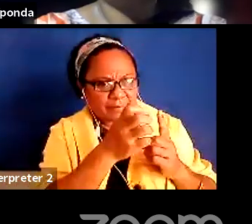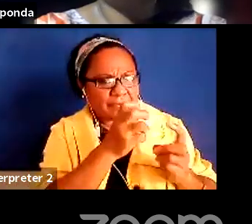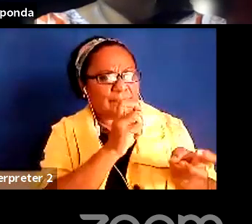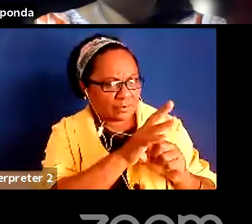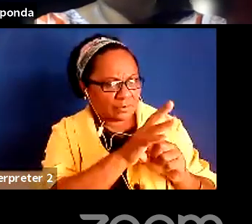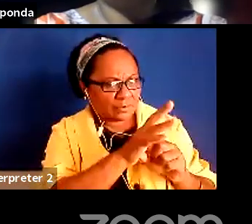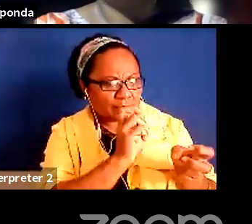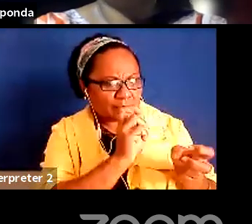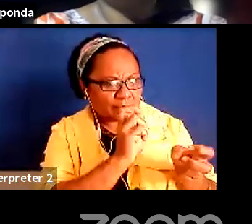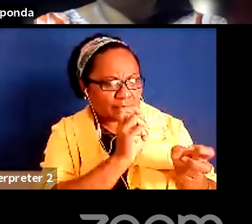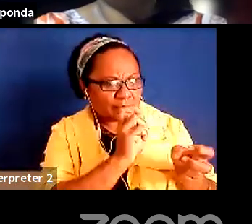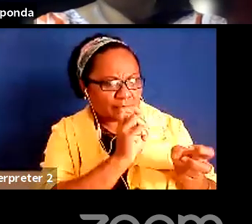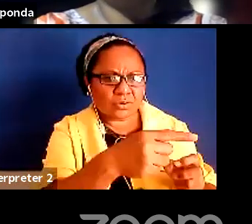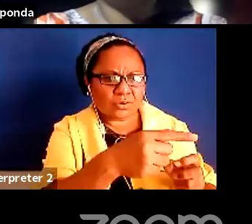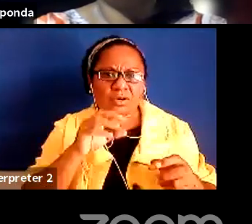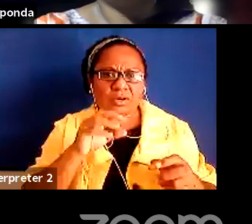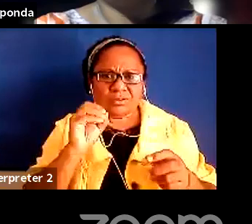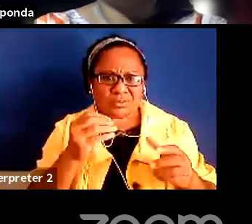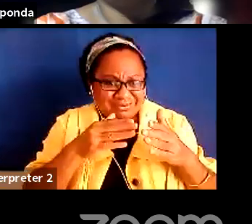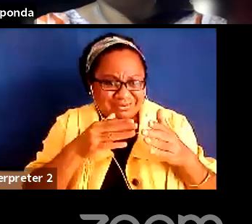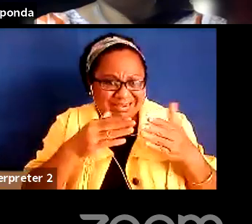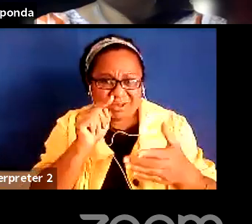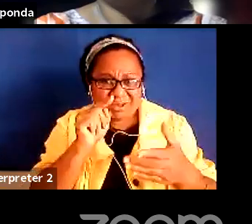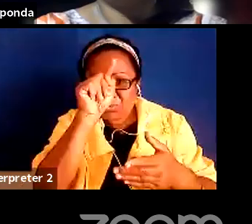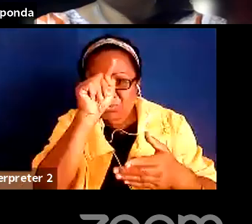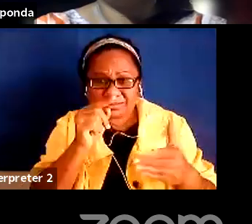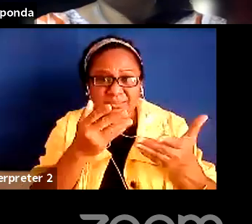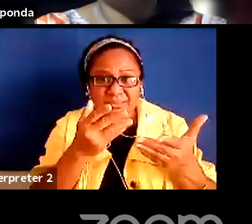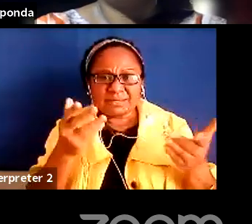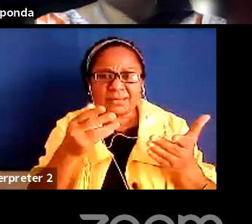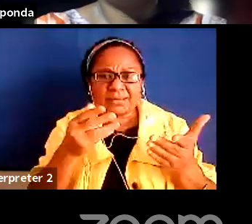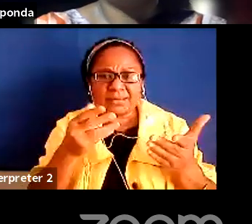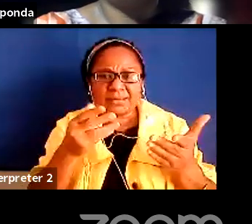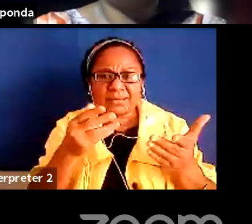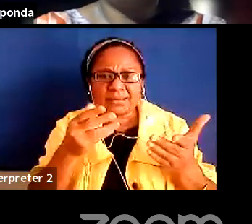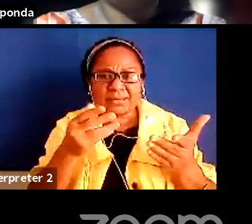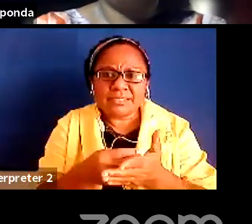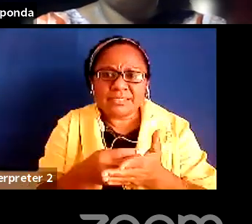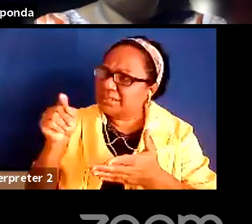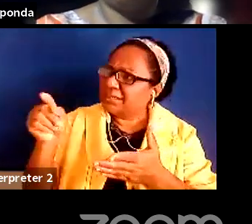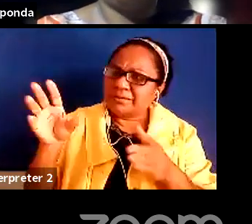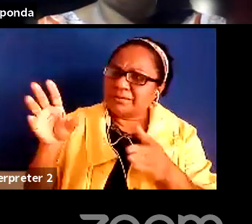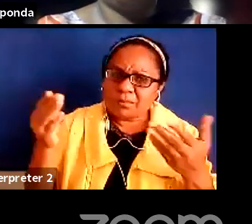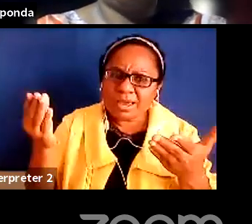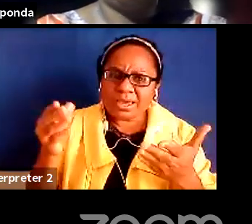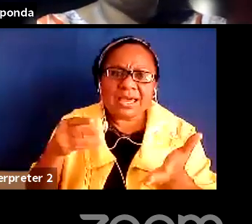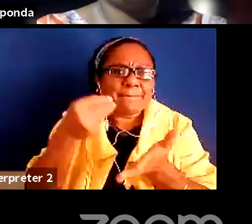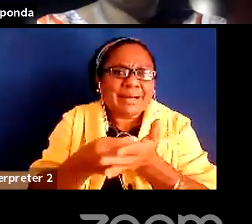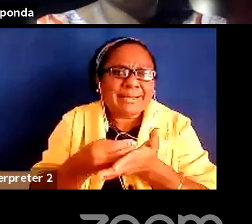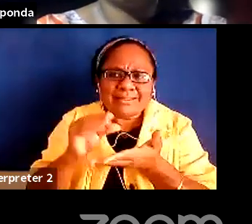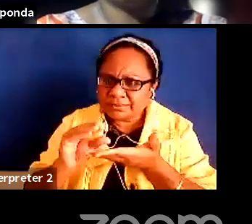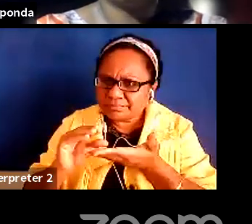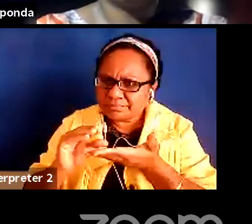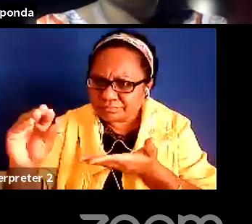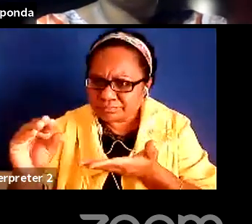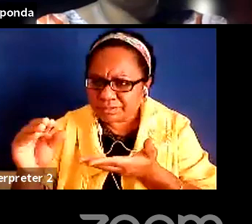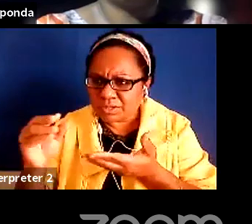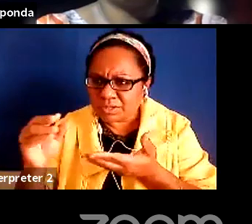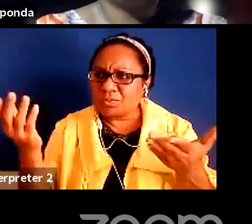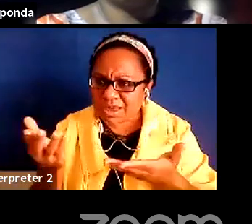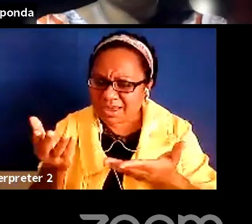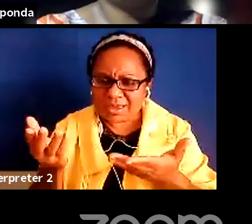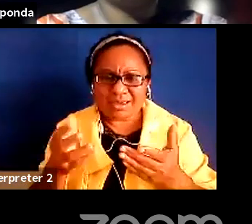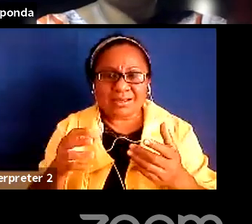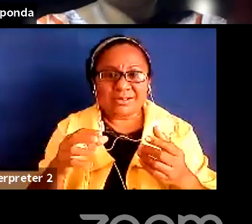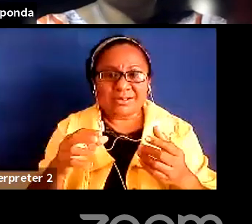is it going to? And how do we fundamentally change that system? So we have the